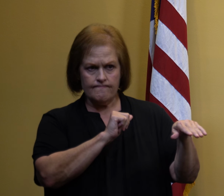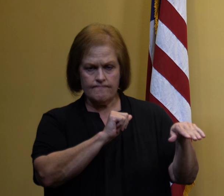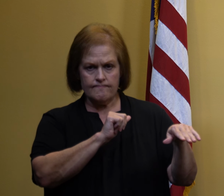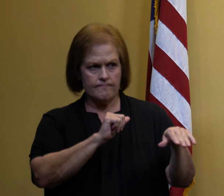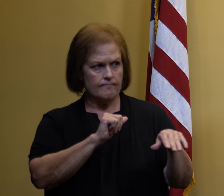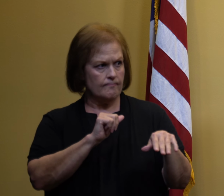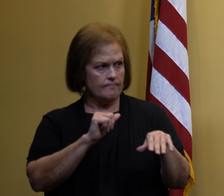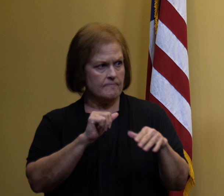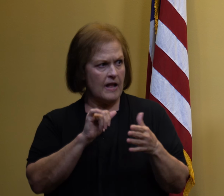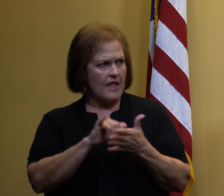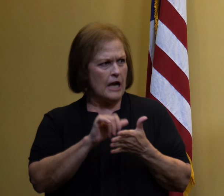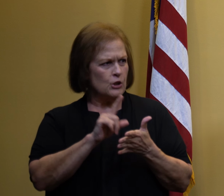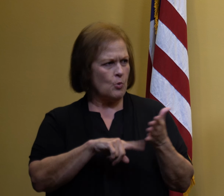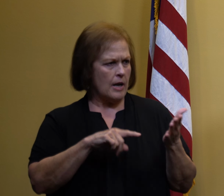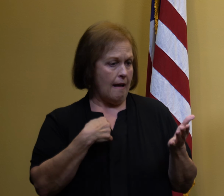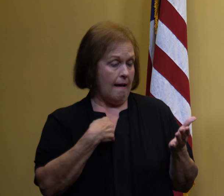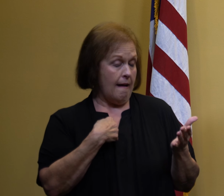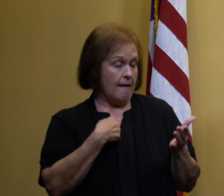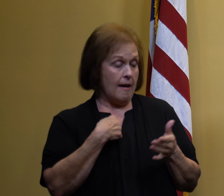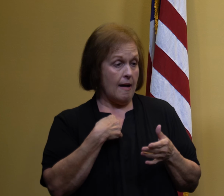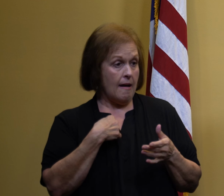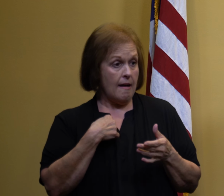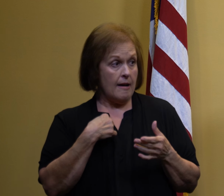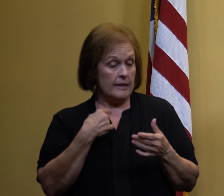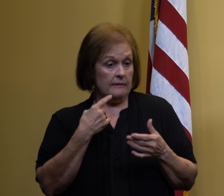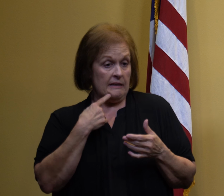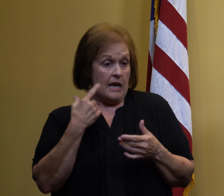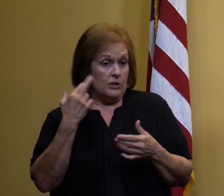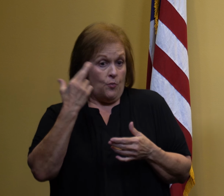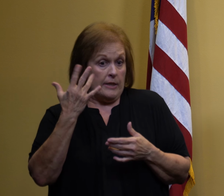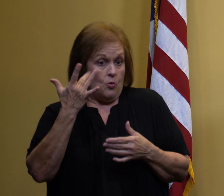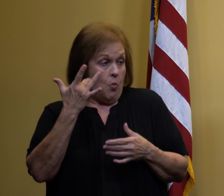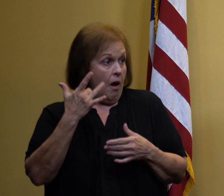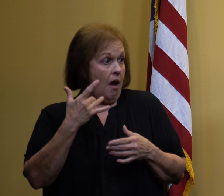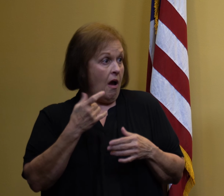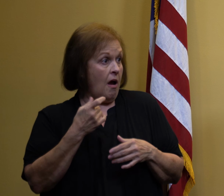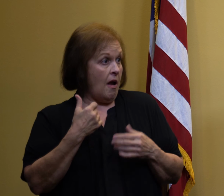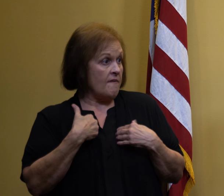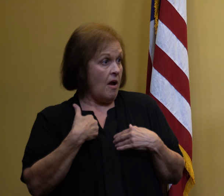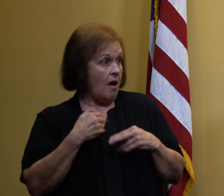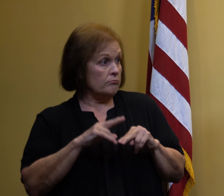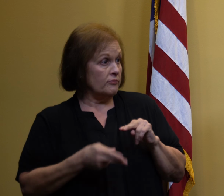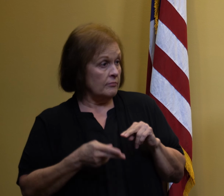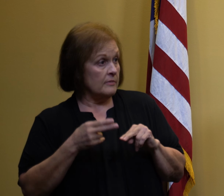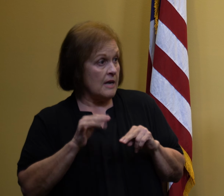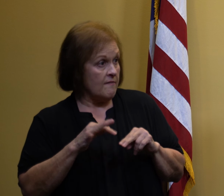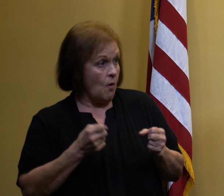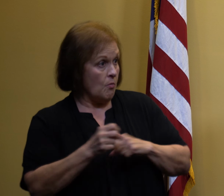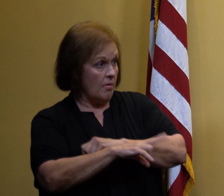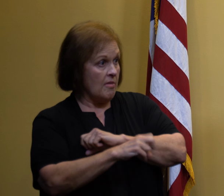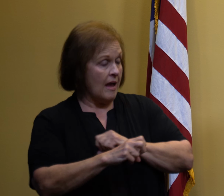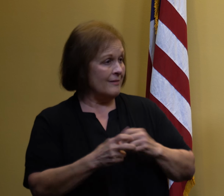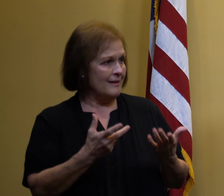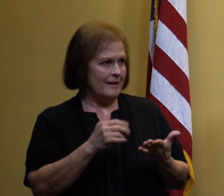I think really what I contribute to the decline, both in carjackings as well as auto thefts. It's just